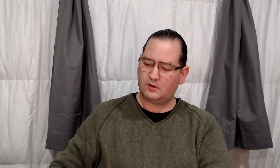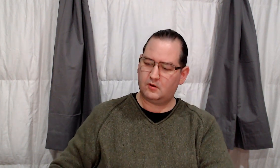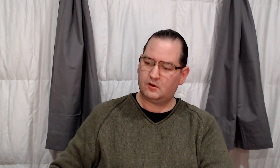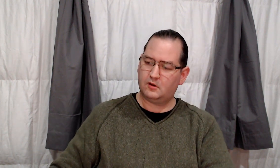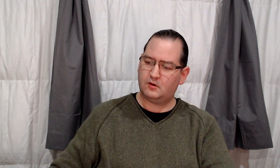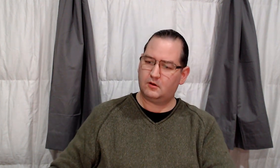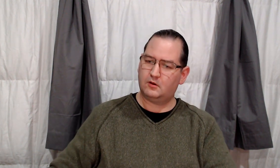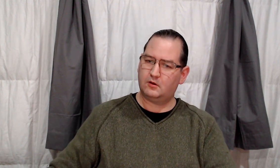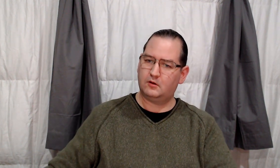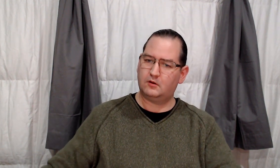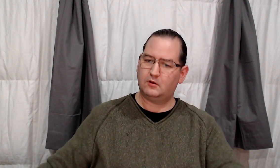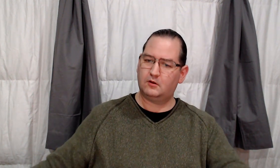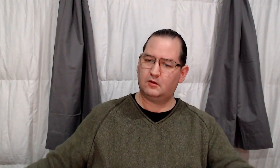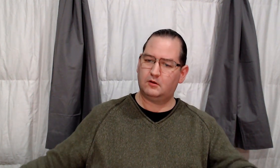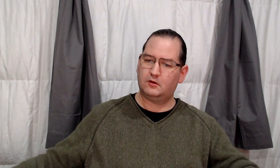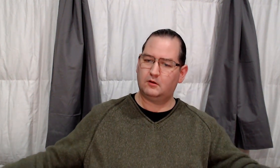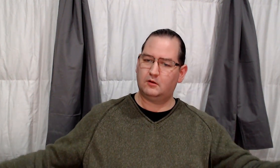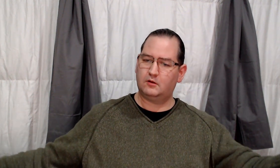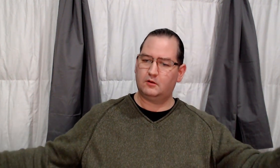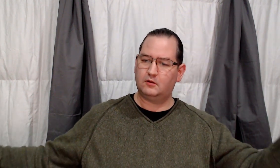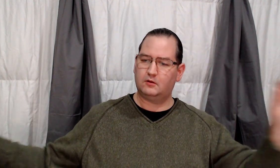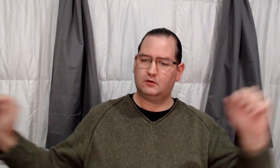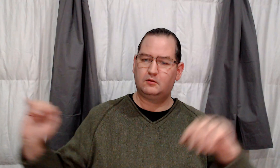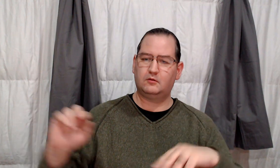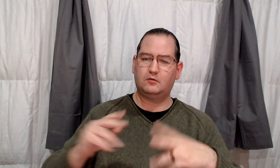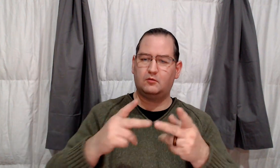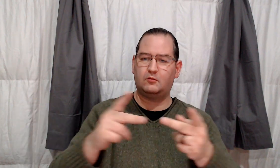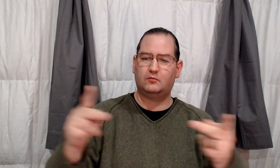A place of peaceful inner awareness.